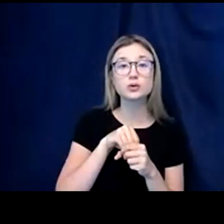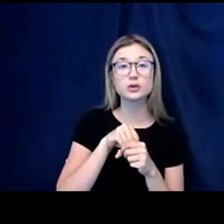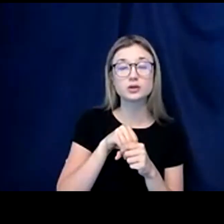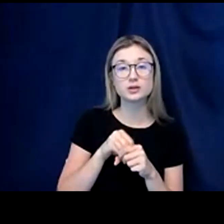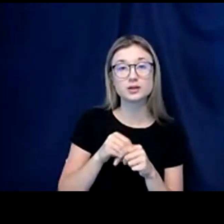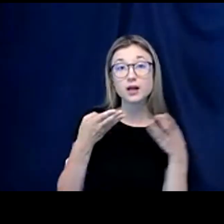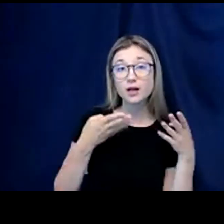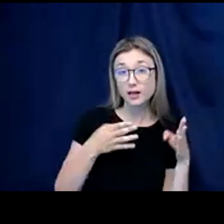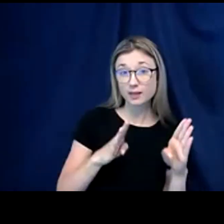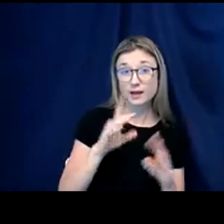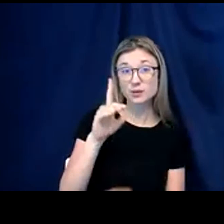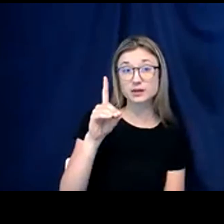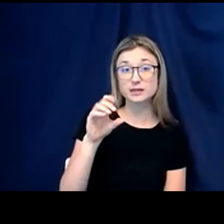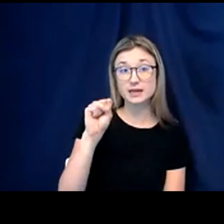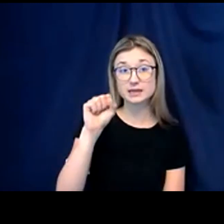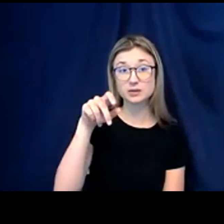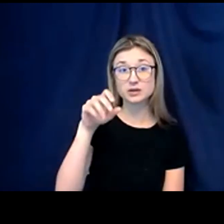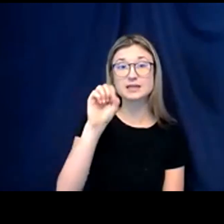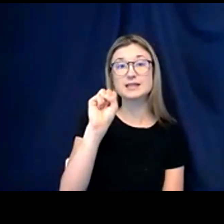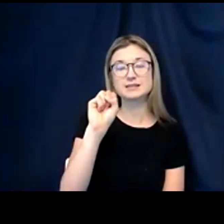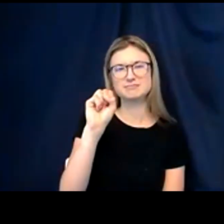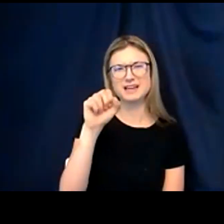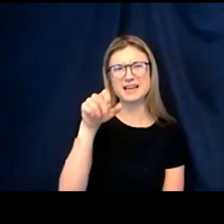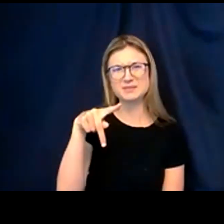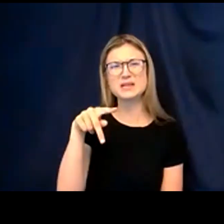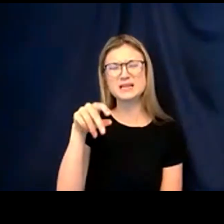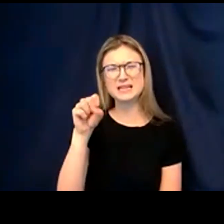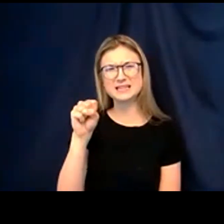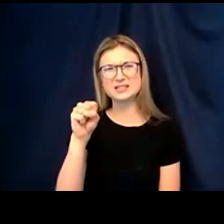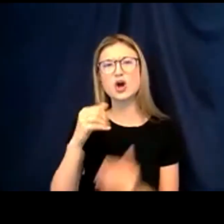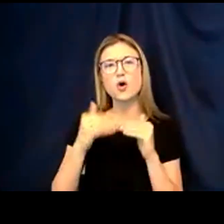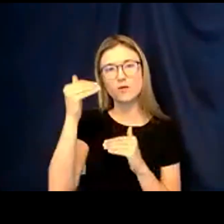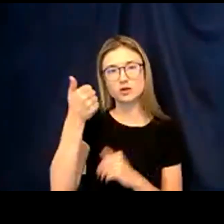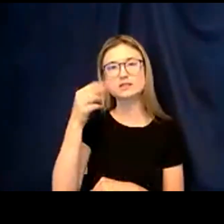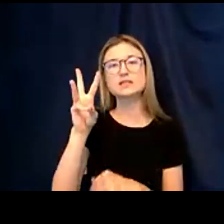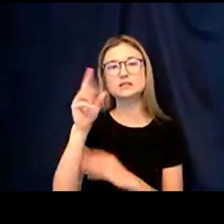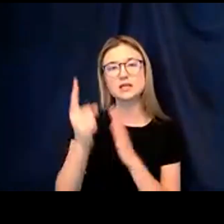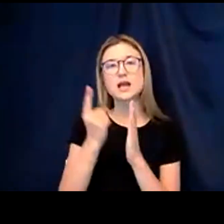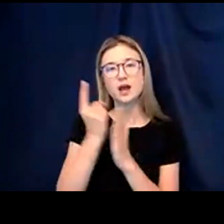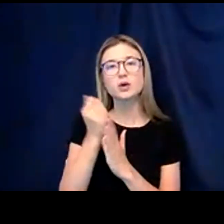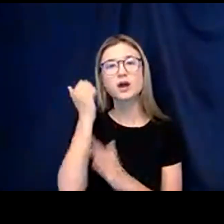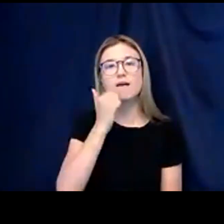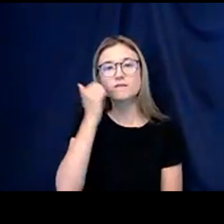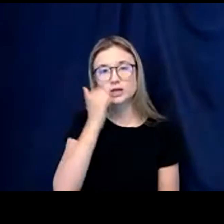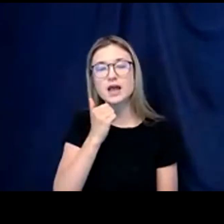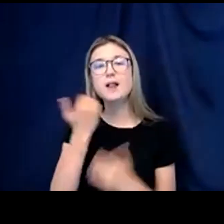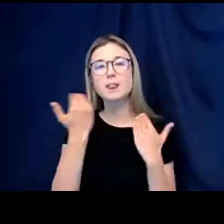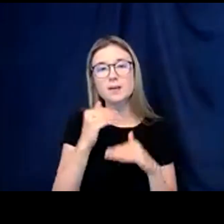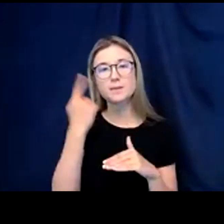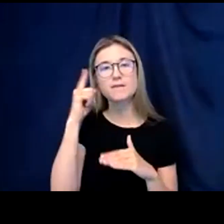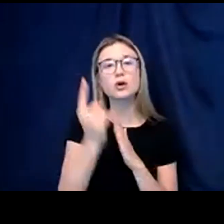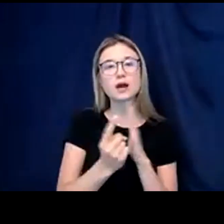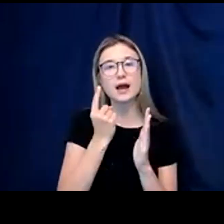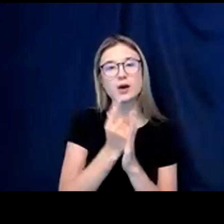allowing DSPs to exceed the 16-hour per day limit on hours in